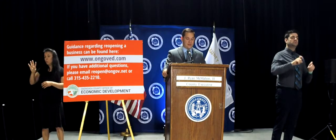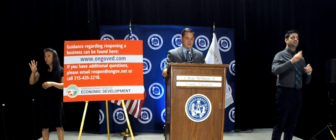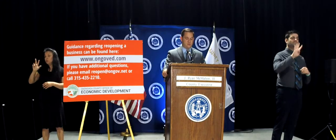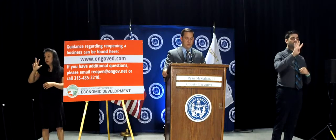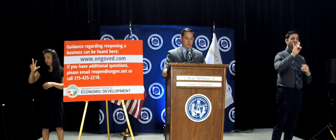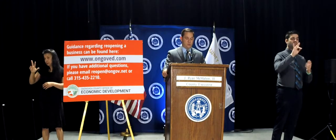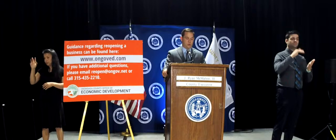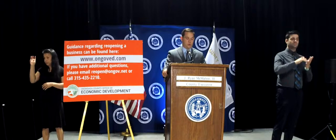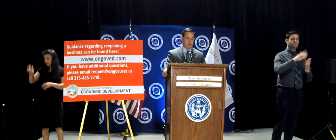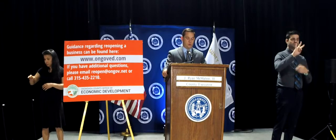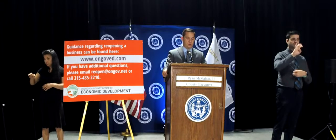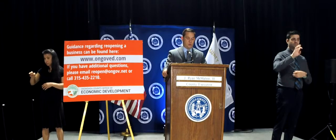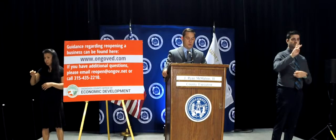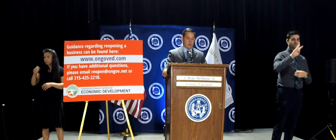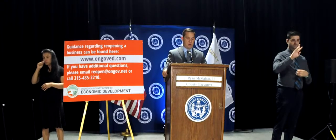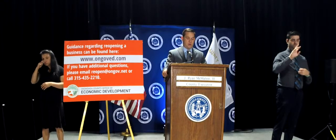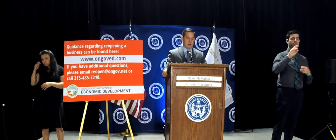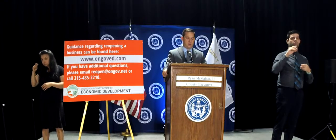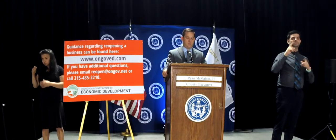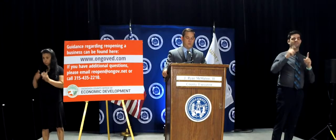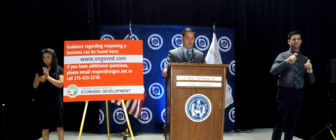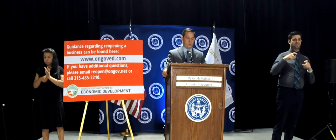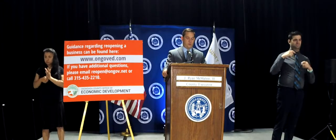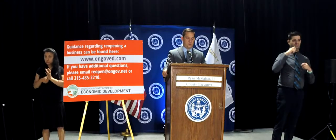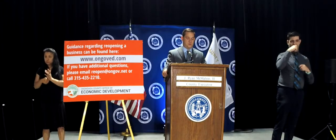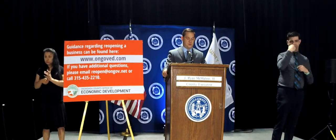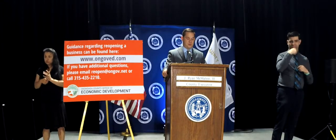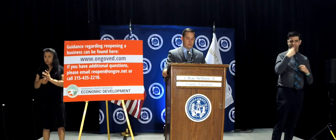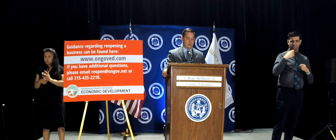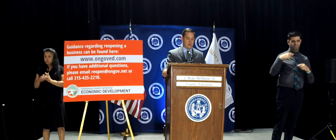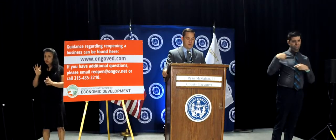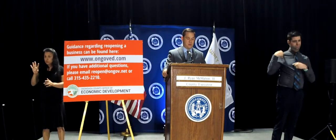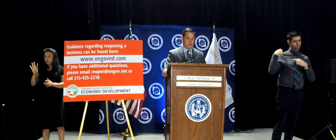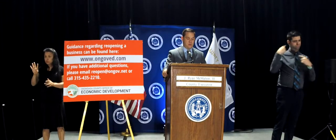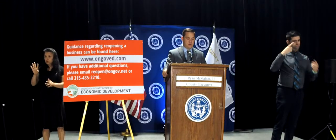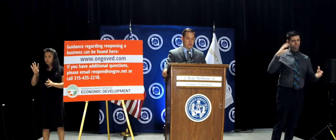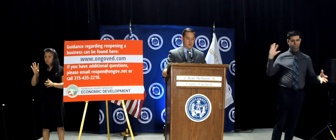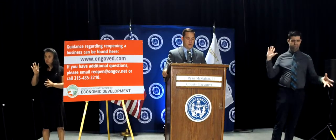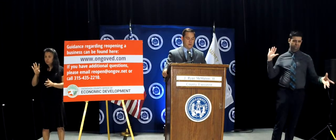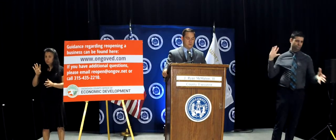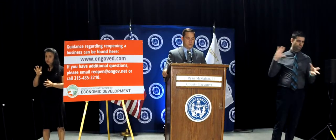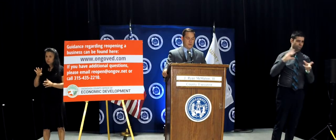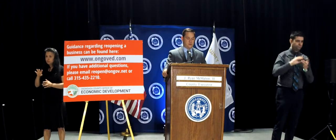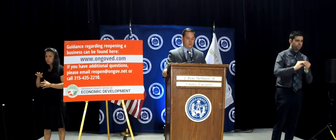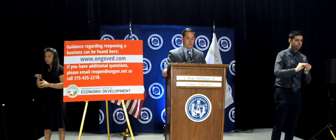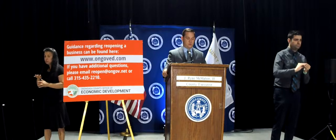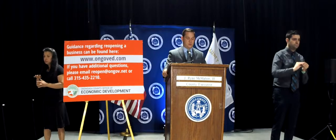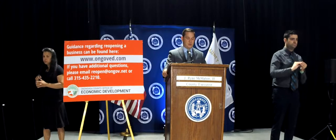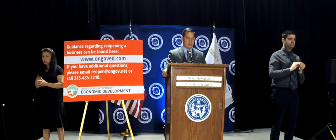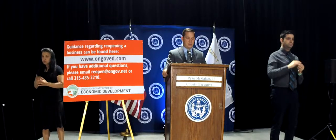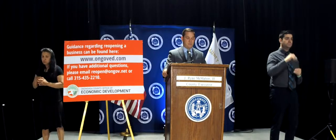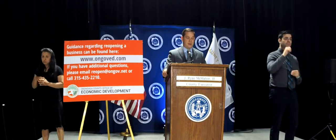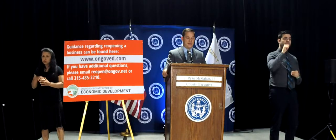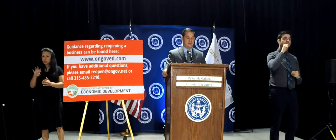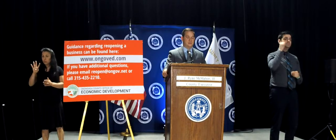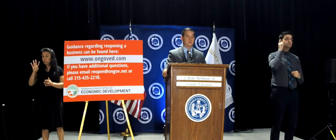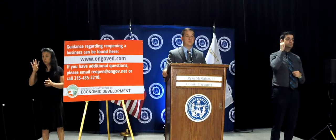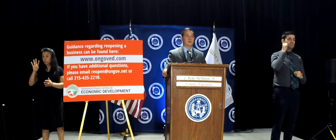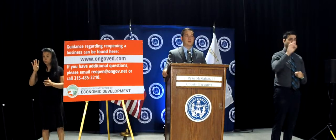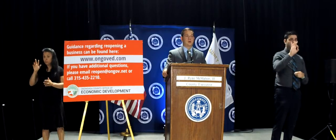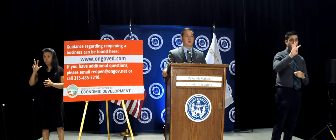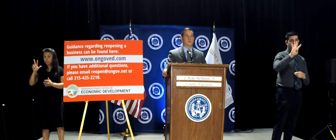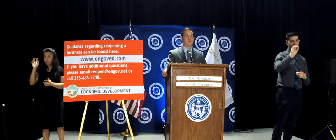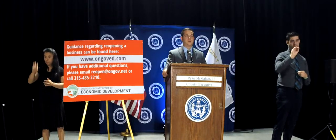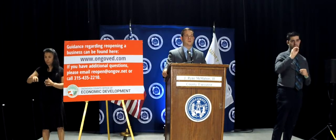48,101 tests have been returned, 940 returned since yesterday. There are 2,389